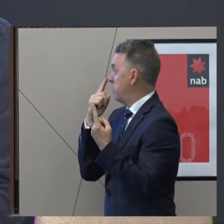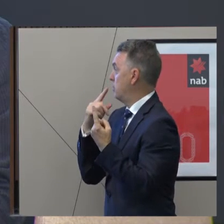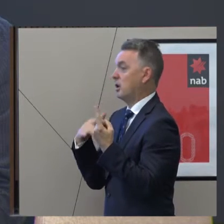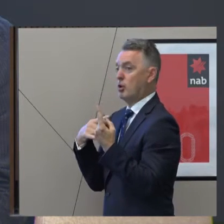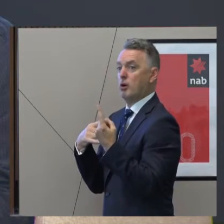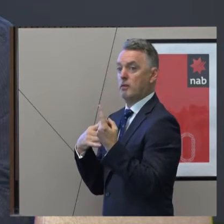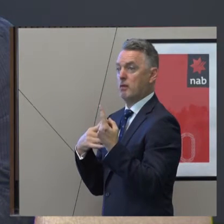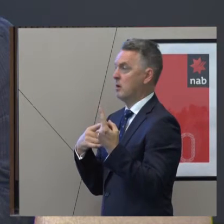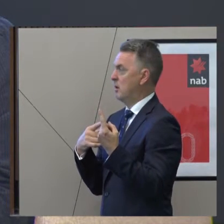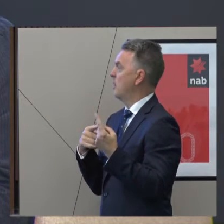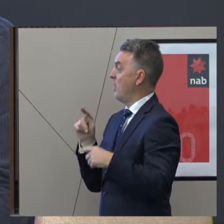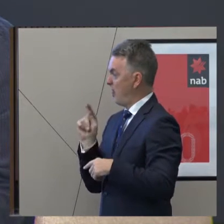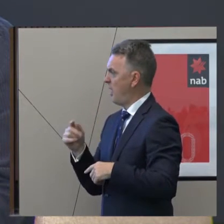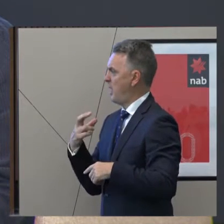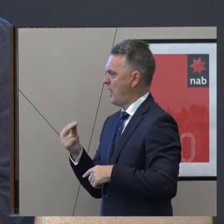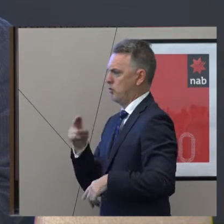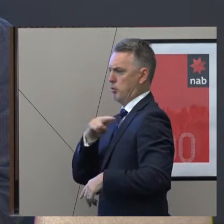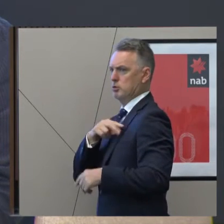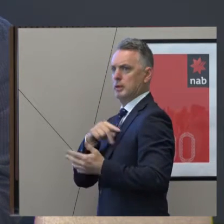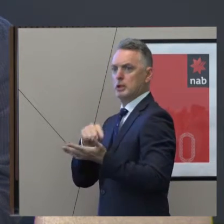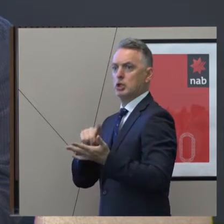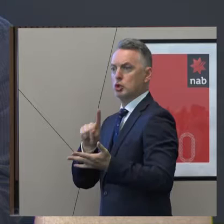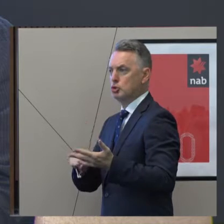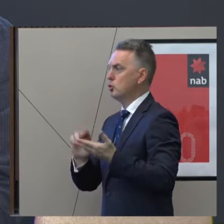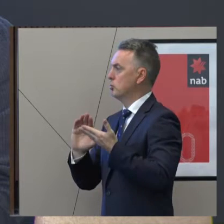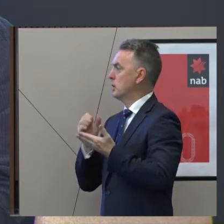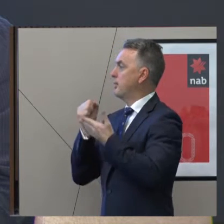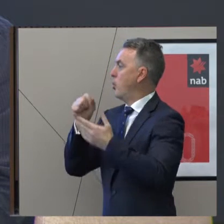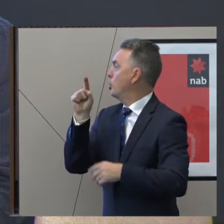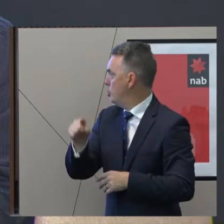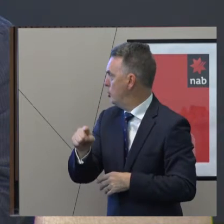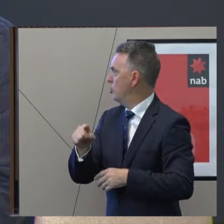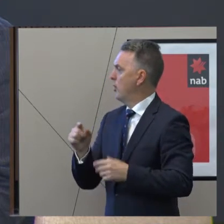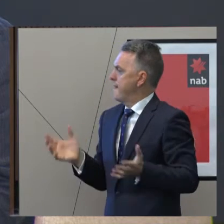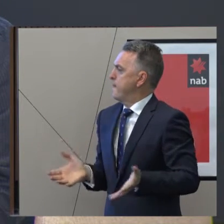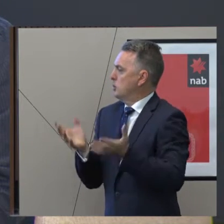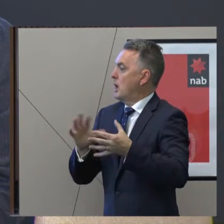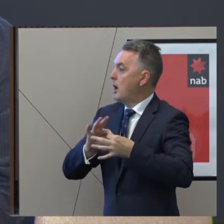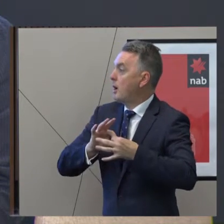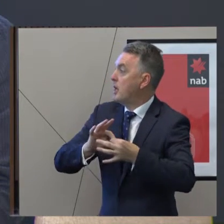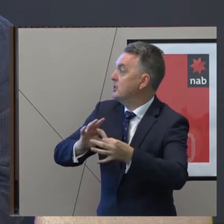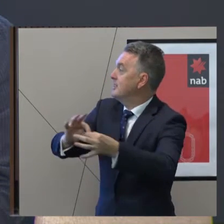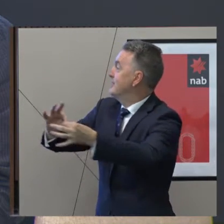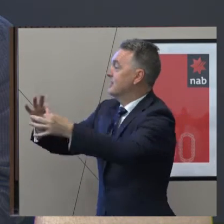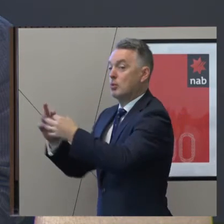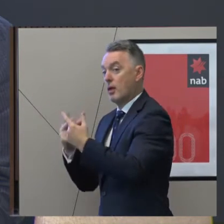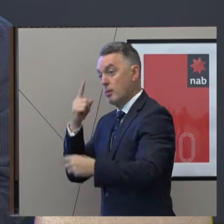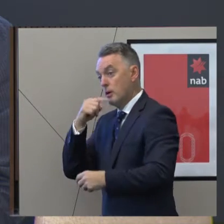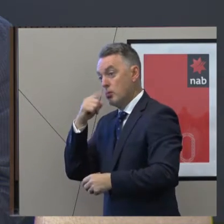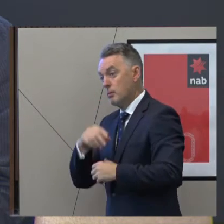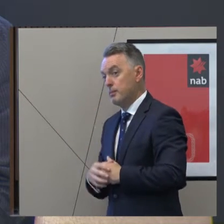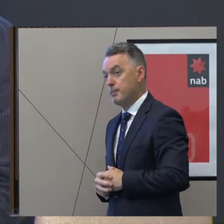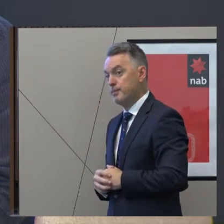great responsibility on them to reach out on your behalf and to foster connection. But I